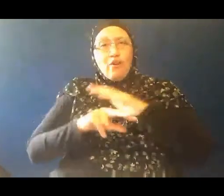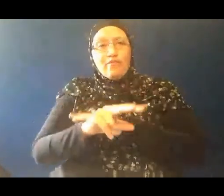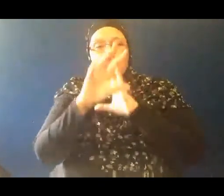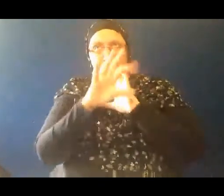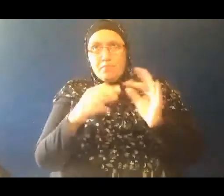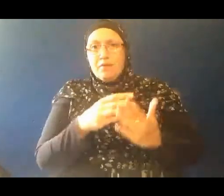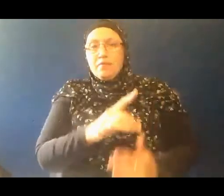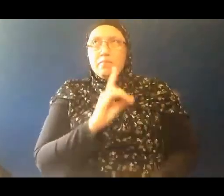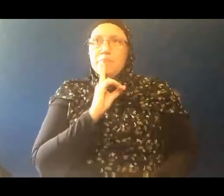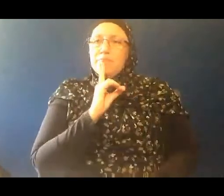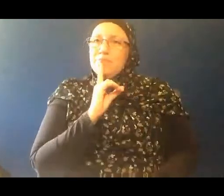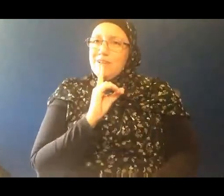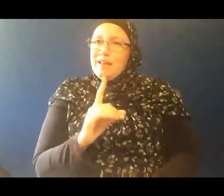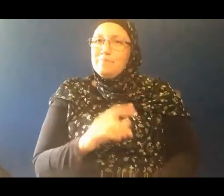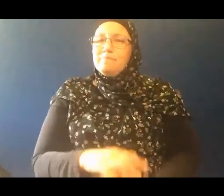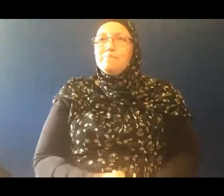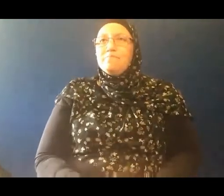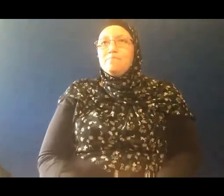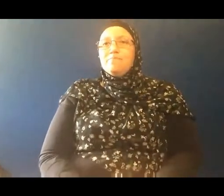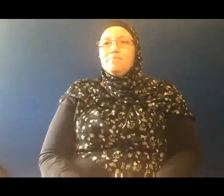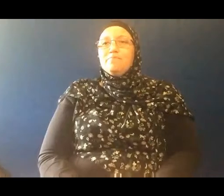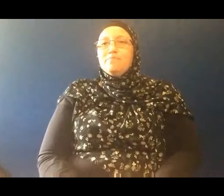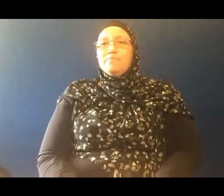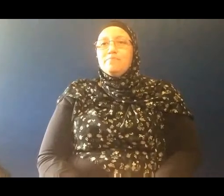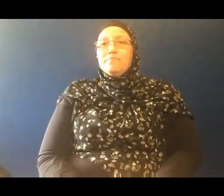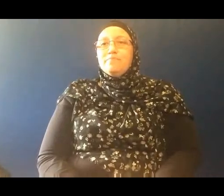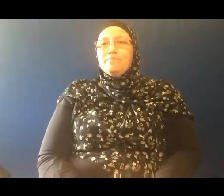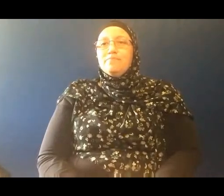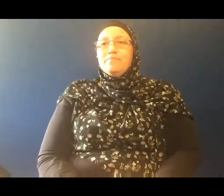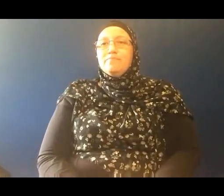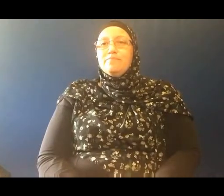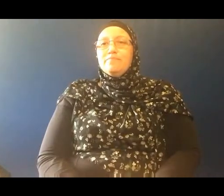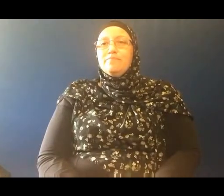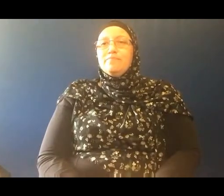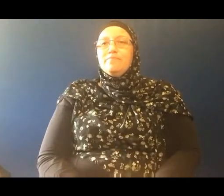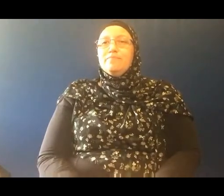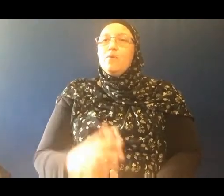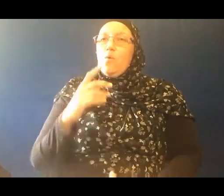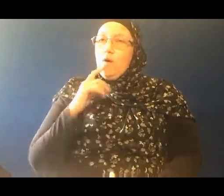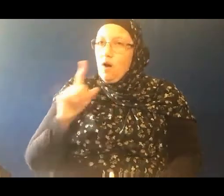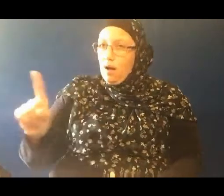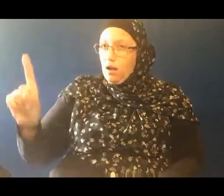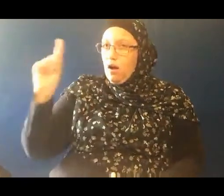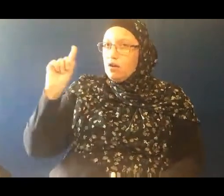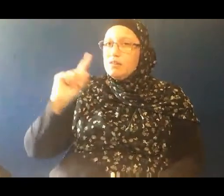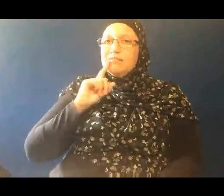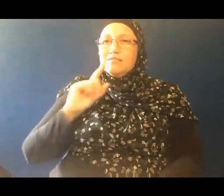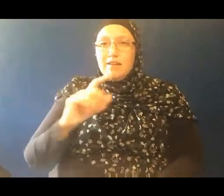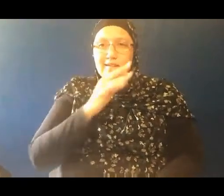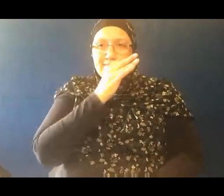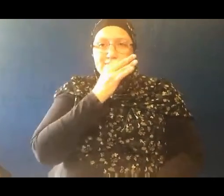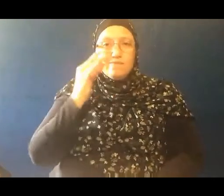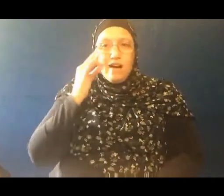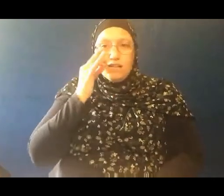know and the Almighty, let me start from the Quran and then come to the Hadith. The Almighty God says, fasting is prescribed to